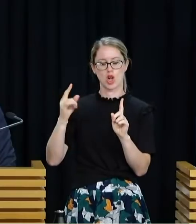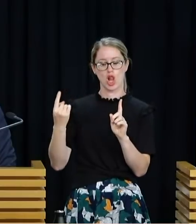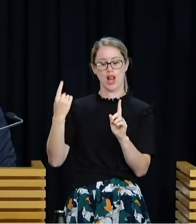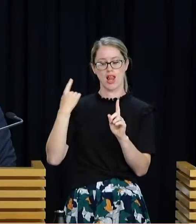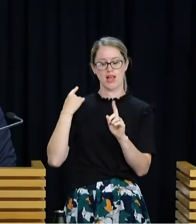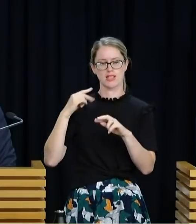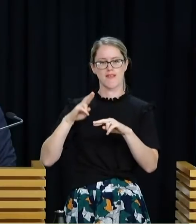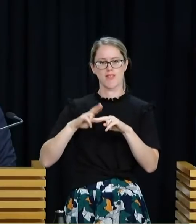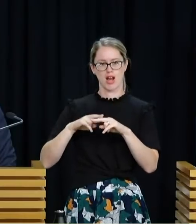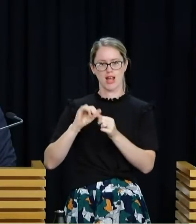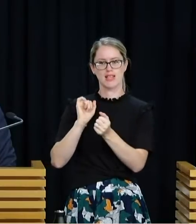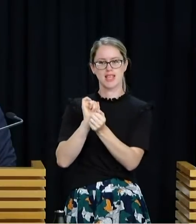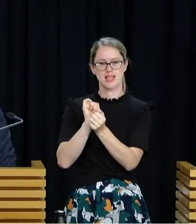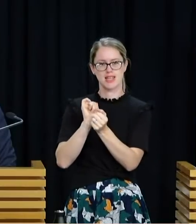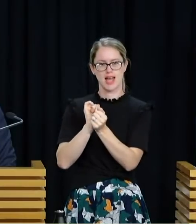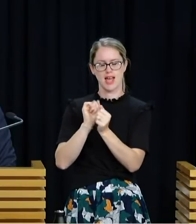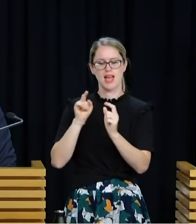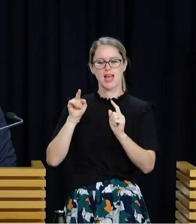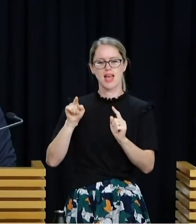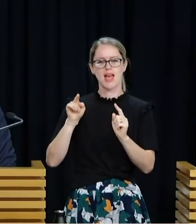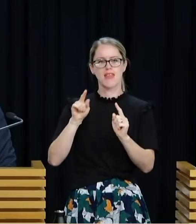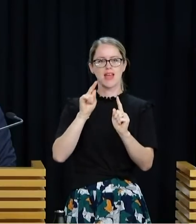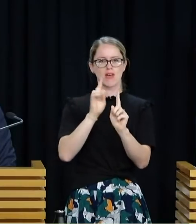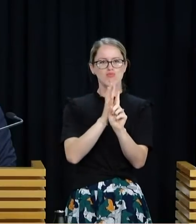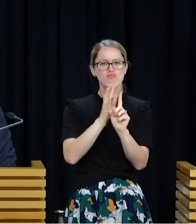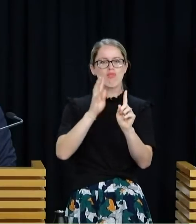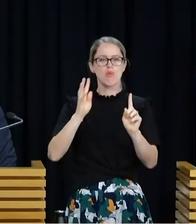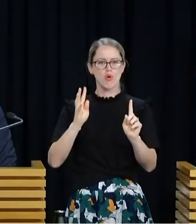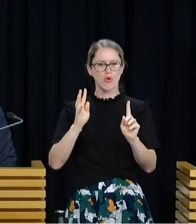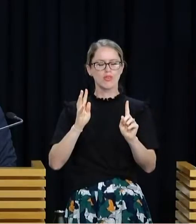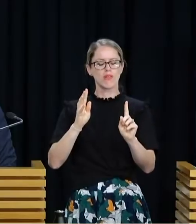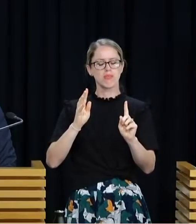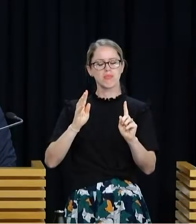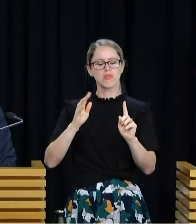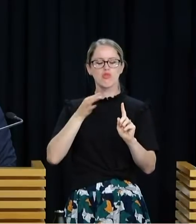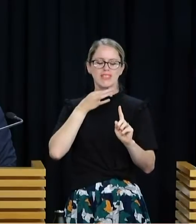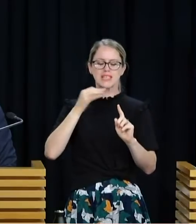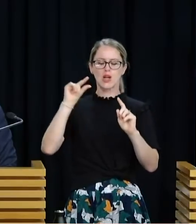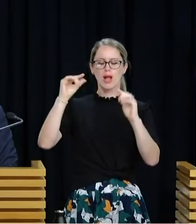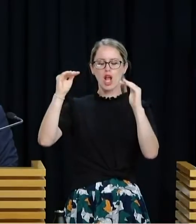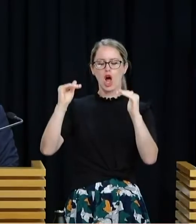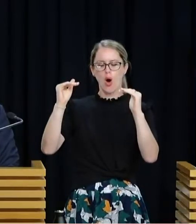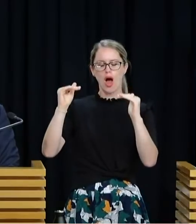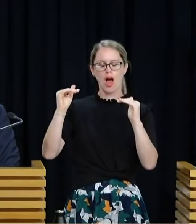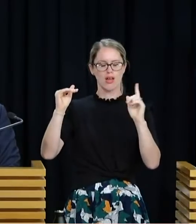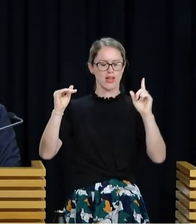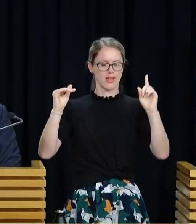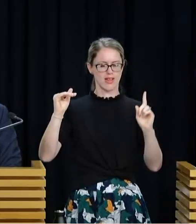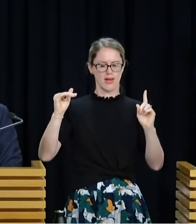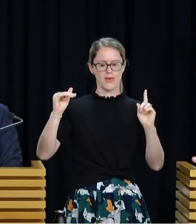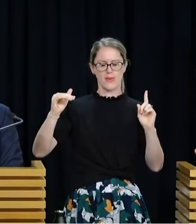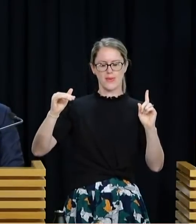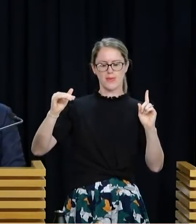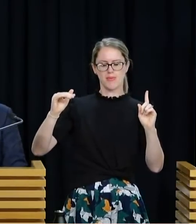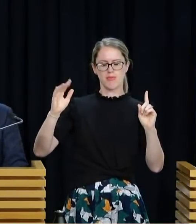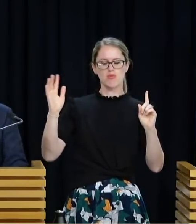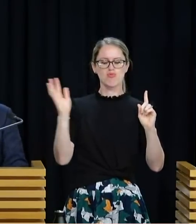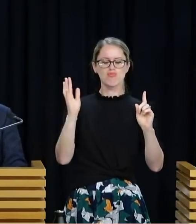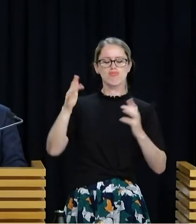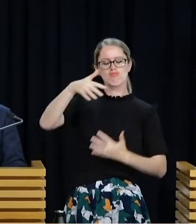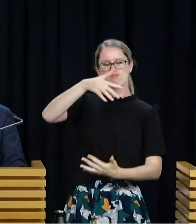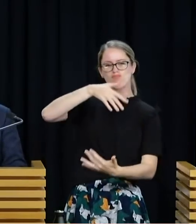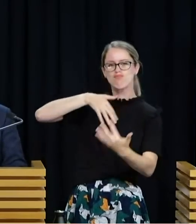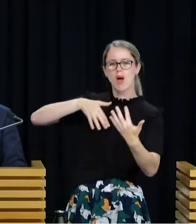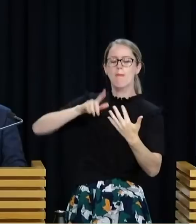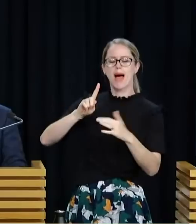and Saturday, they are casual plus. They may not have come close to the case, but they have been treated as